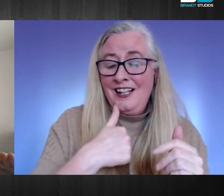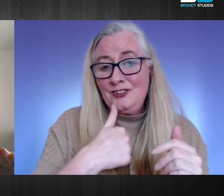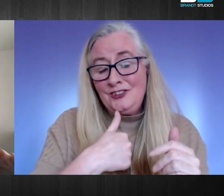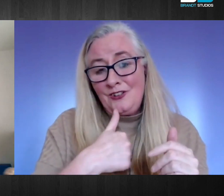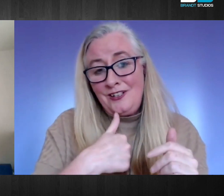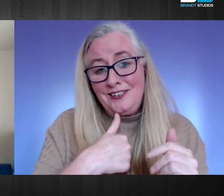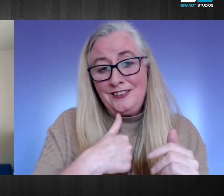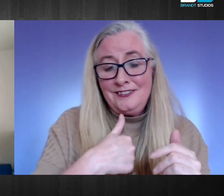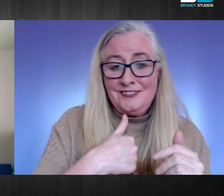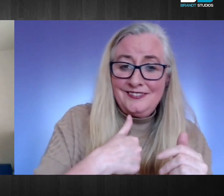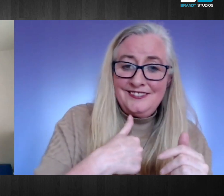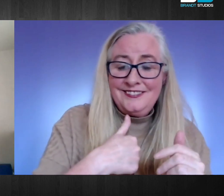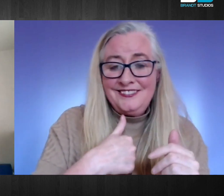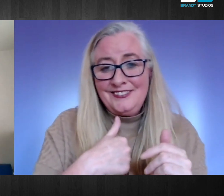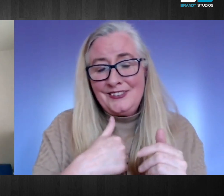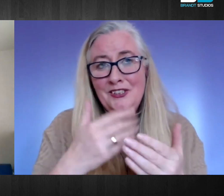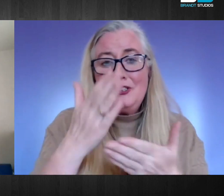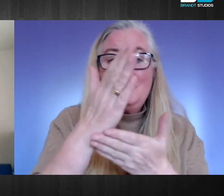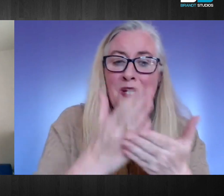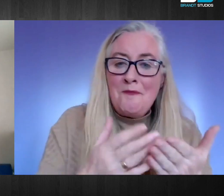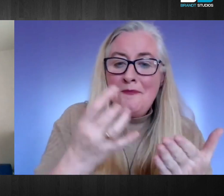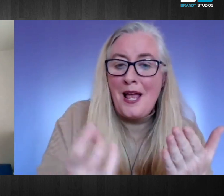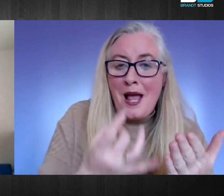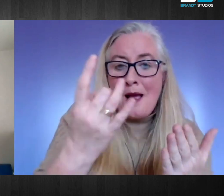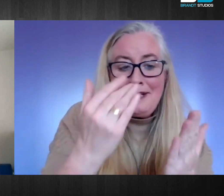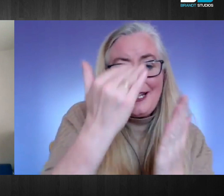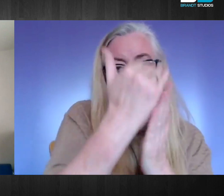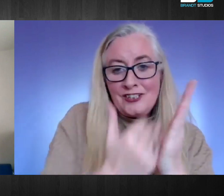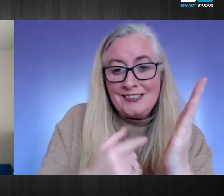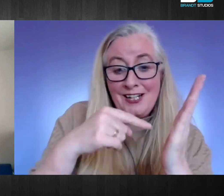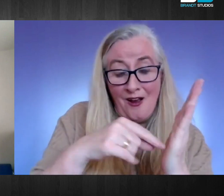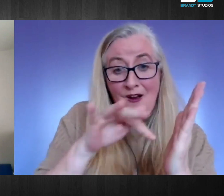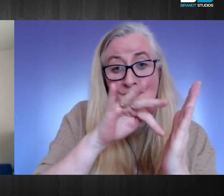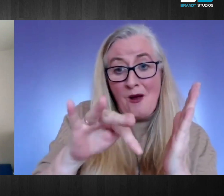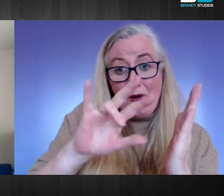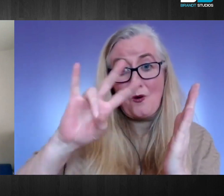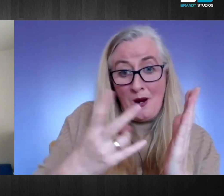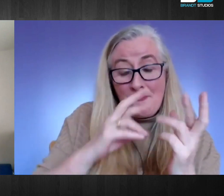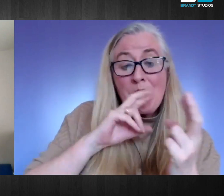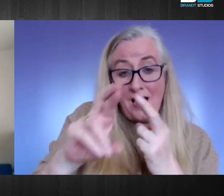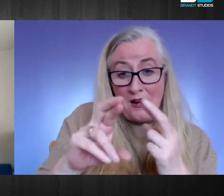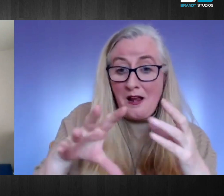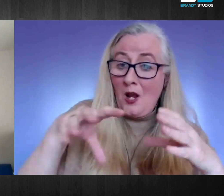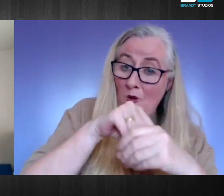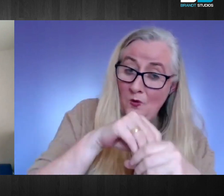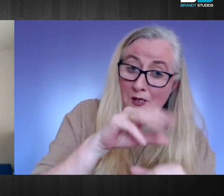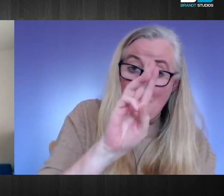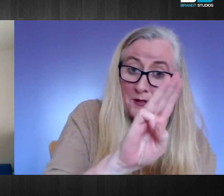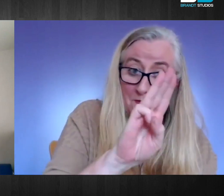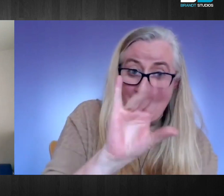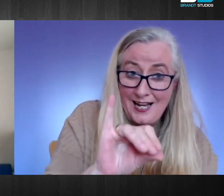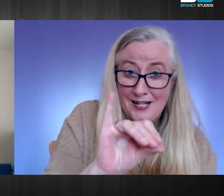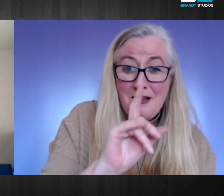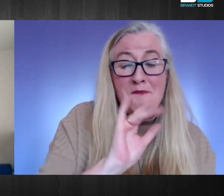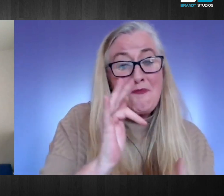are some applications out of that rapid response call that do include PPI, but certainly fewer than we would